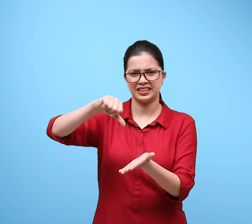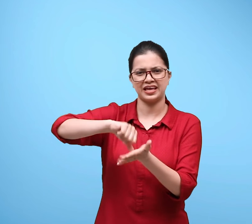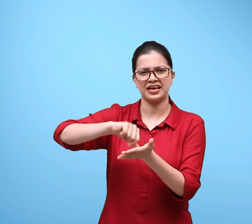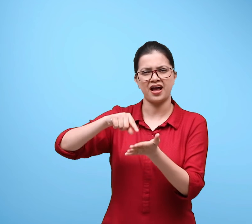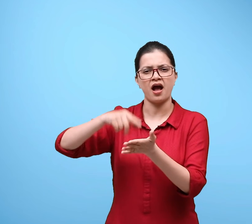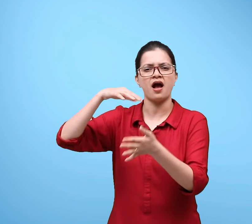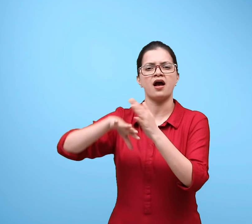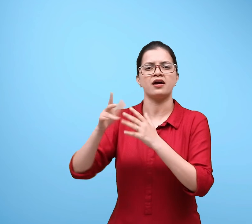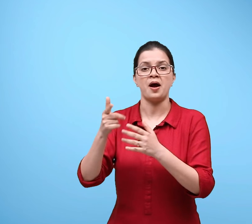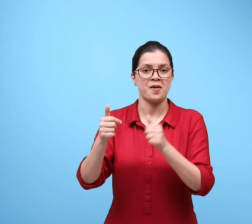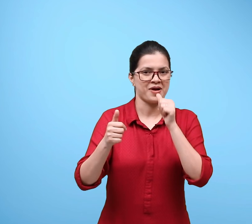Oil mixes with water.